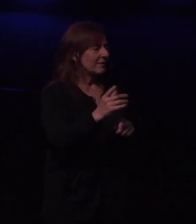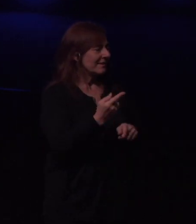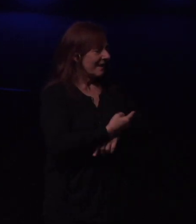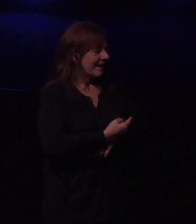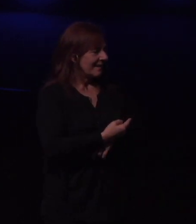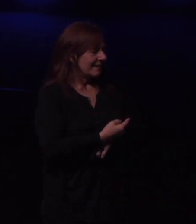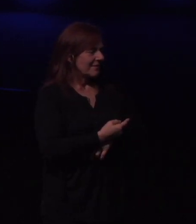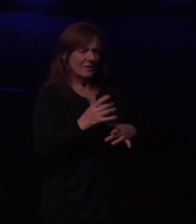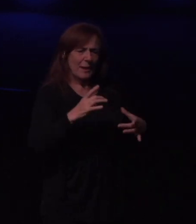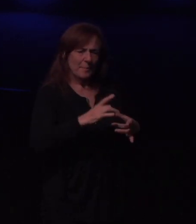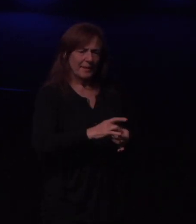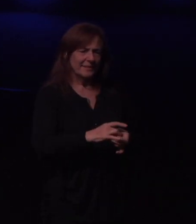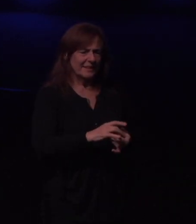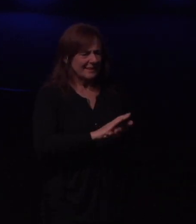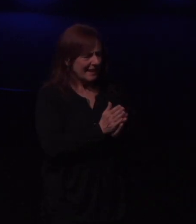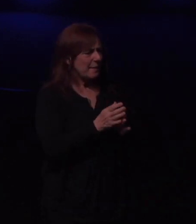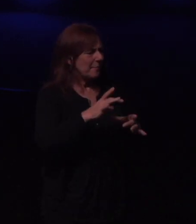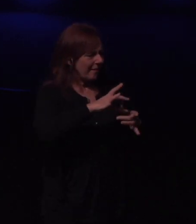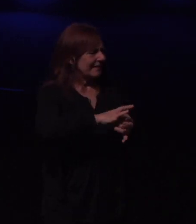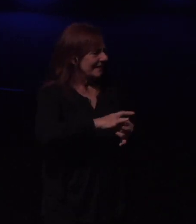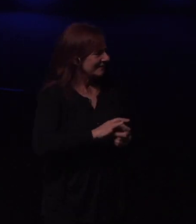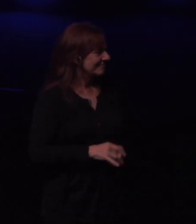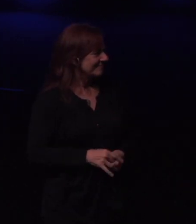you're not plugged in, get plugged in.